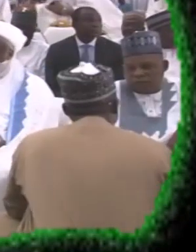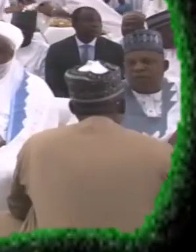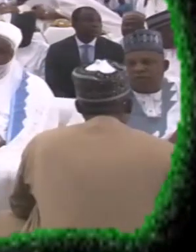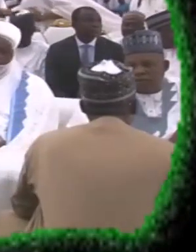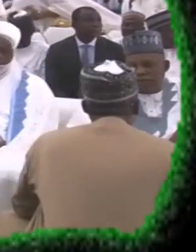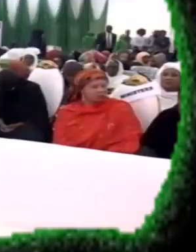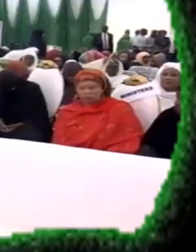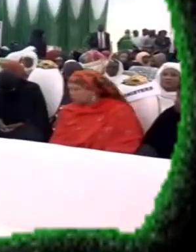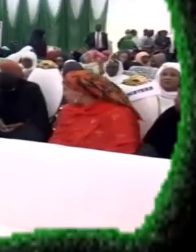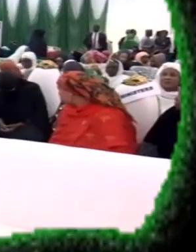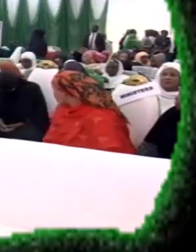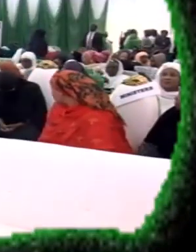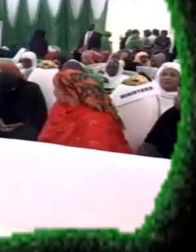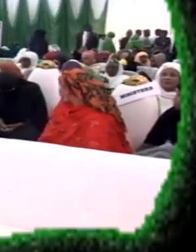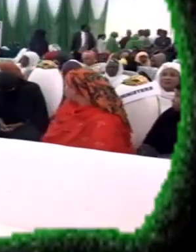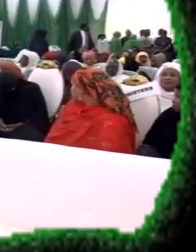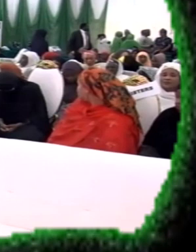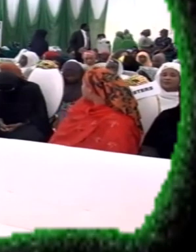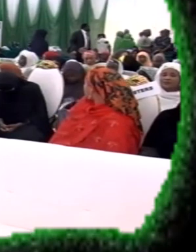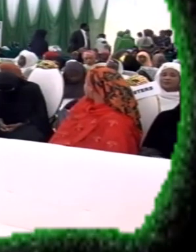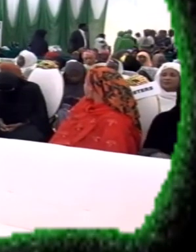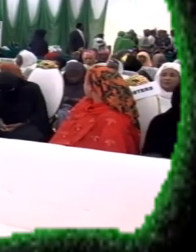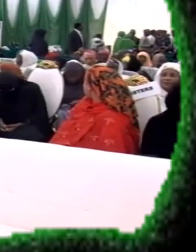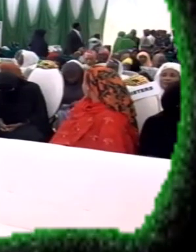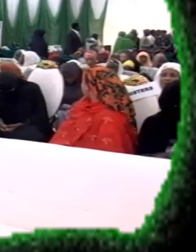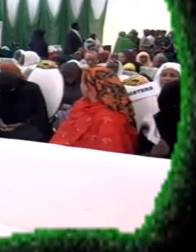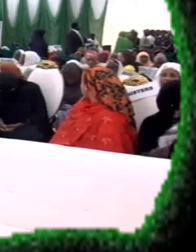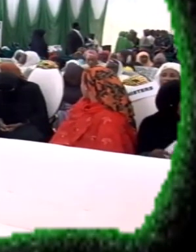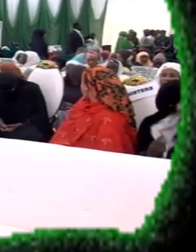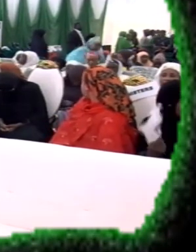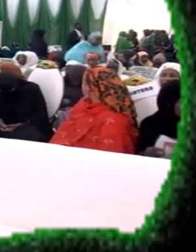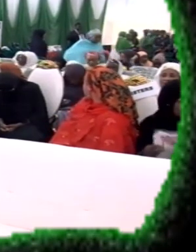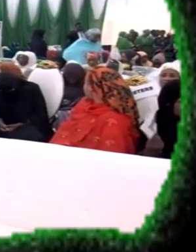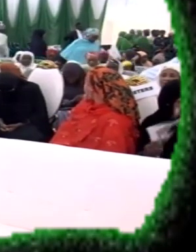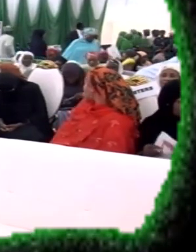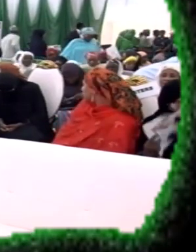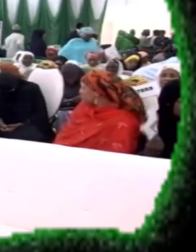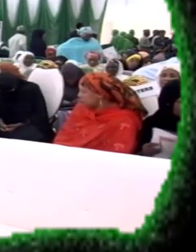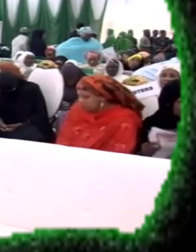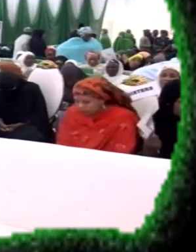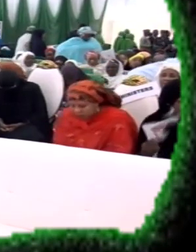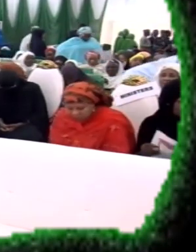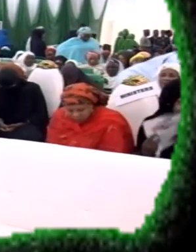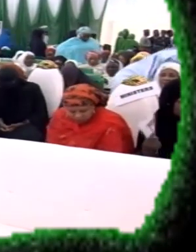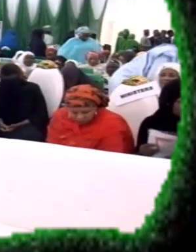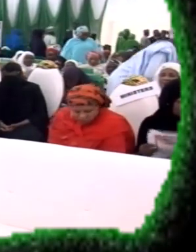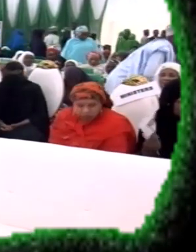now. Let's have the closing prayer. Dr. Sheikh Muhammad for the closing prayer.